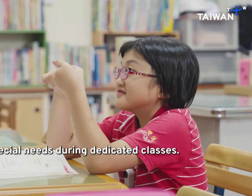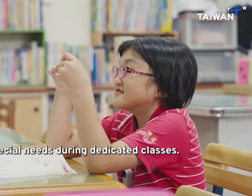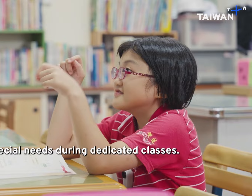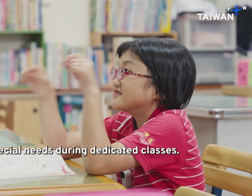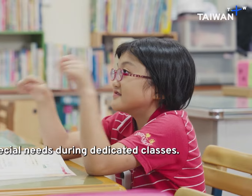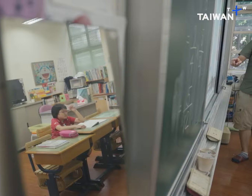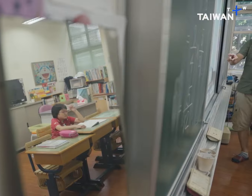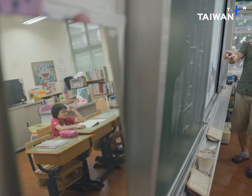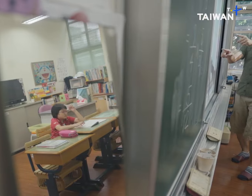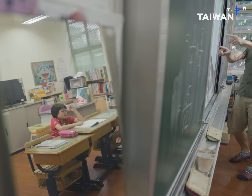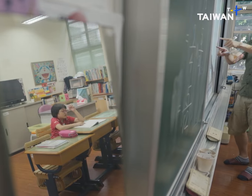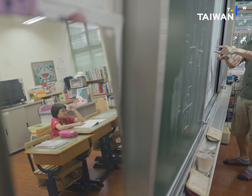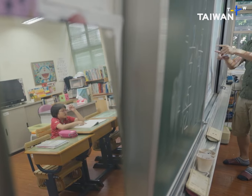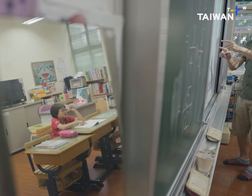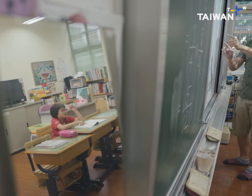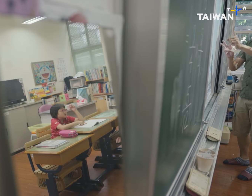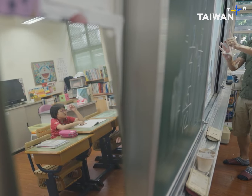dedicated classes.